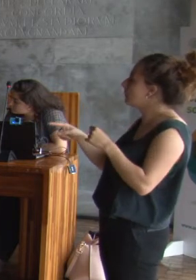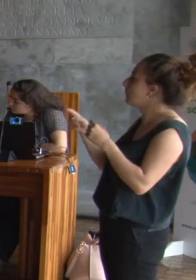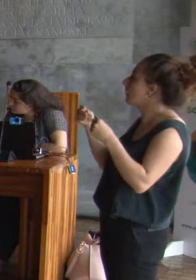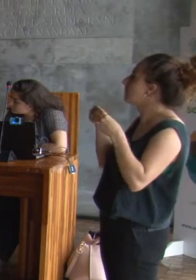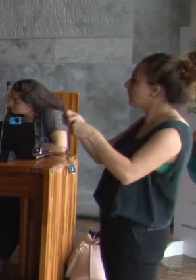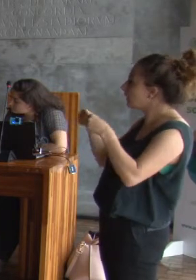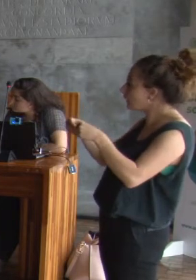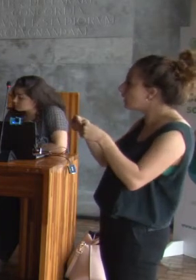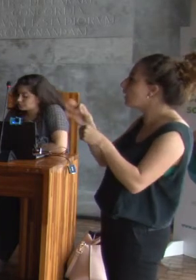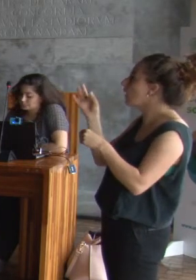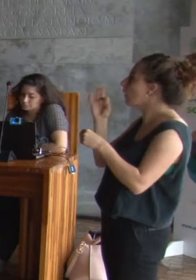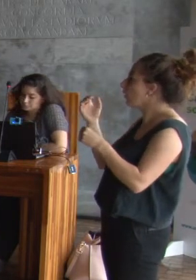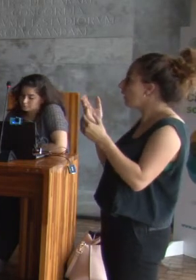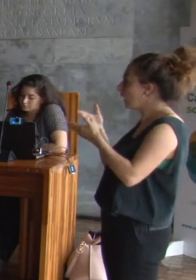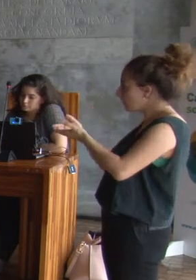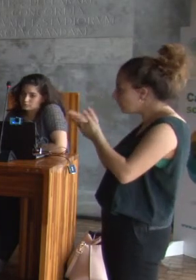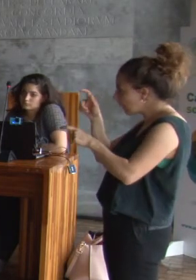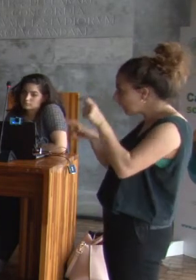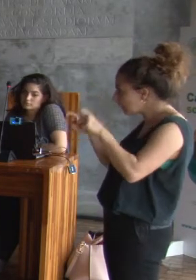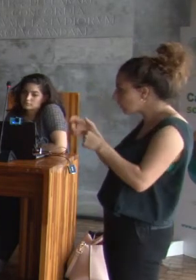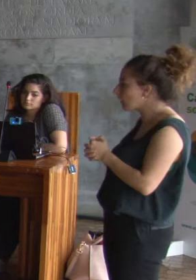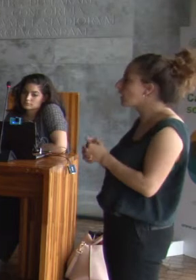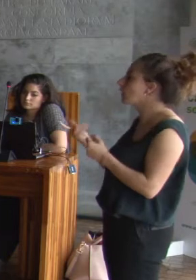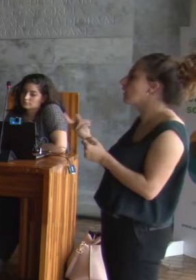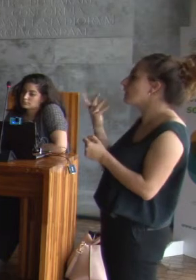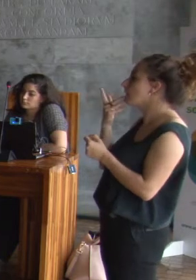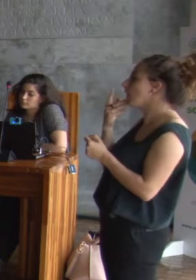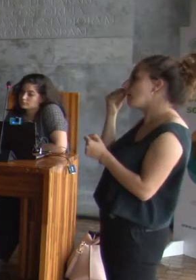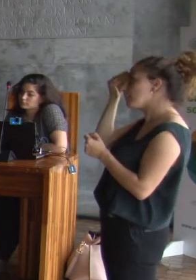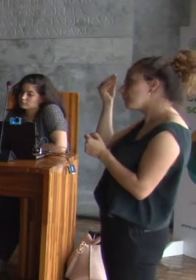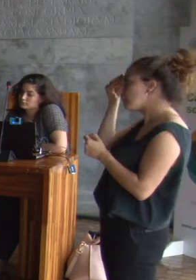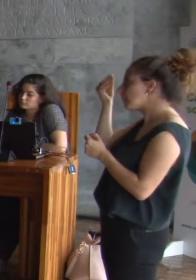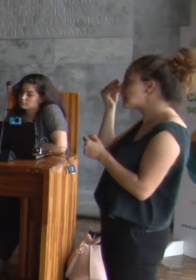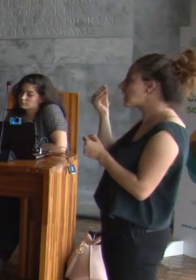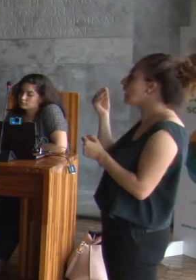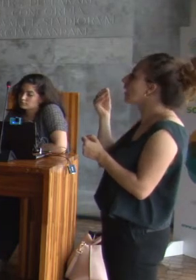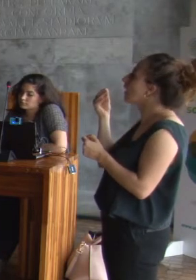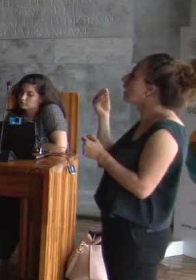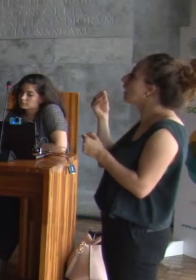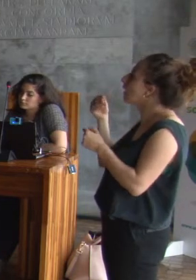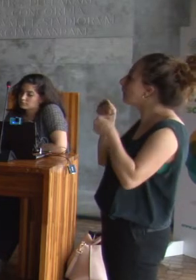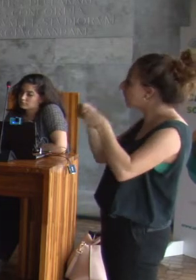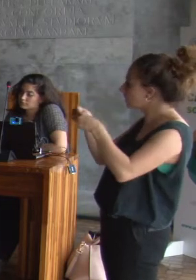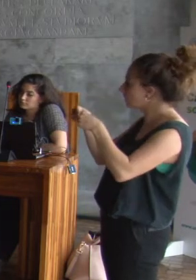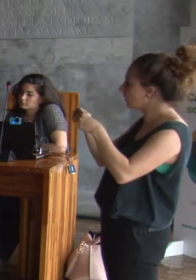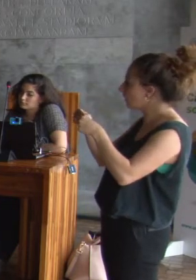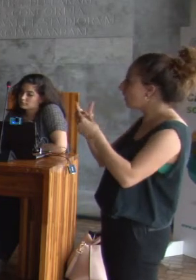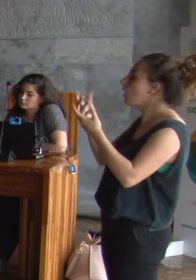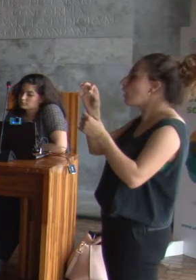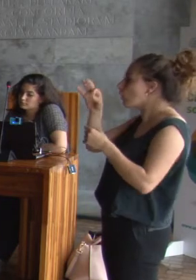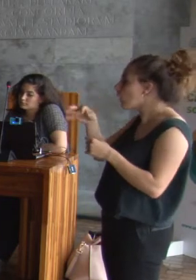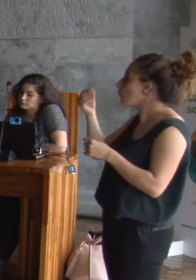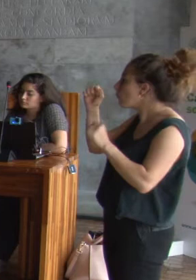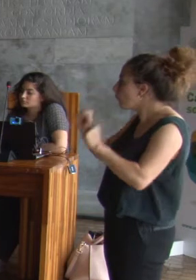being a facilitator. So the point here is that we want to think of the interaction, okay? So we're all disabled some of the